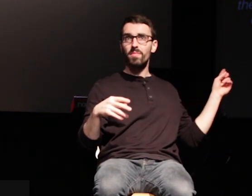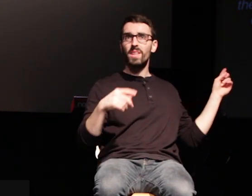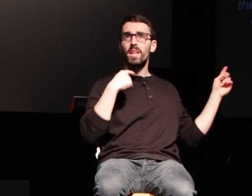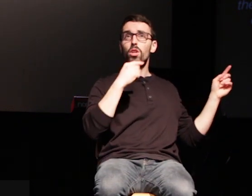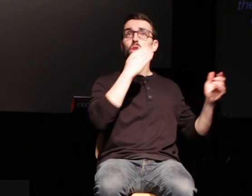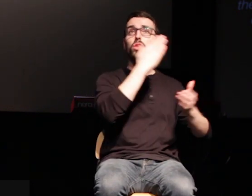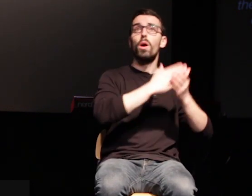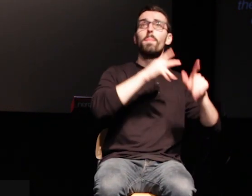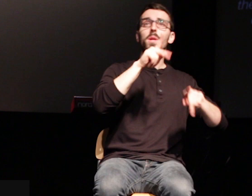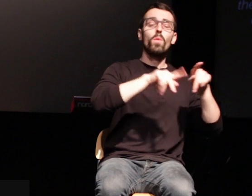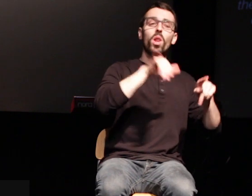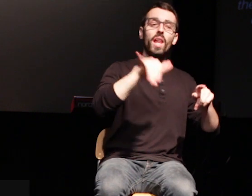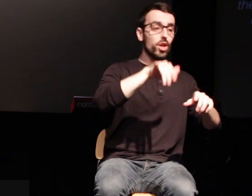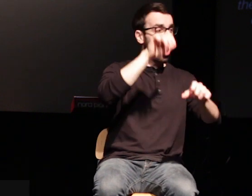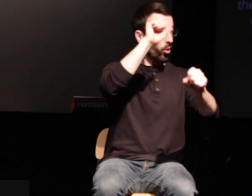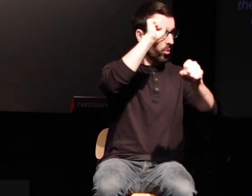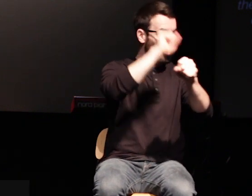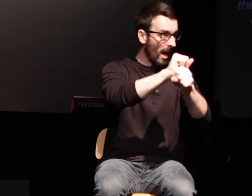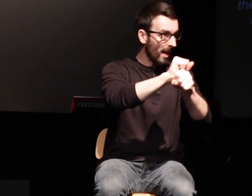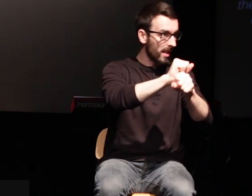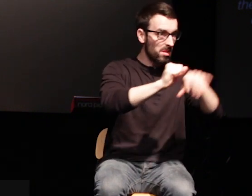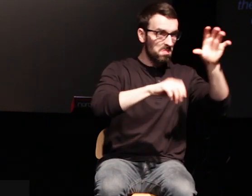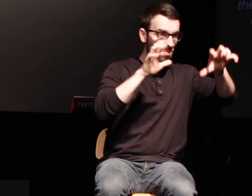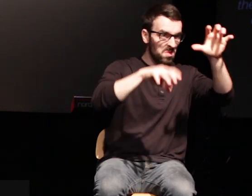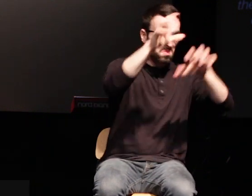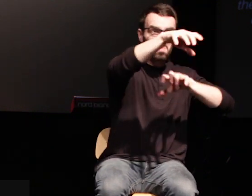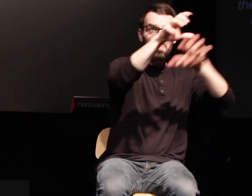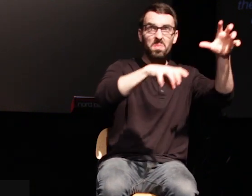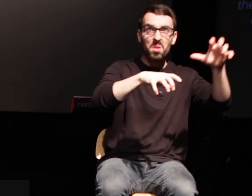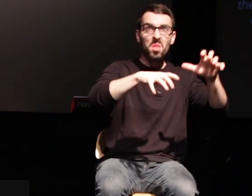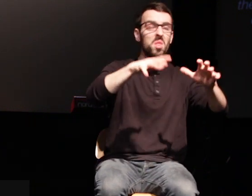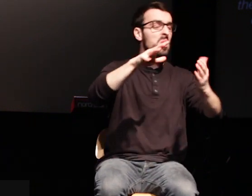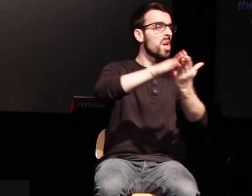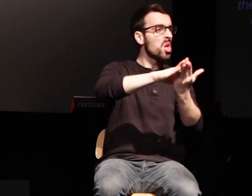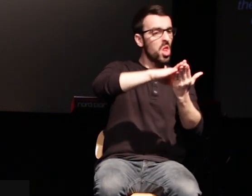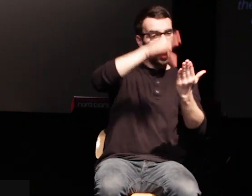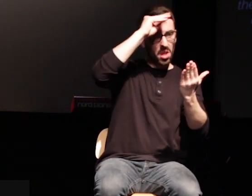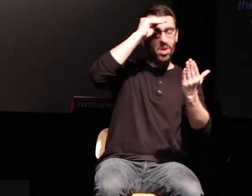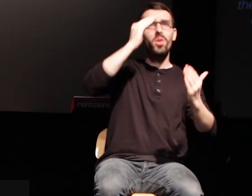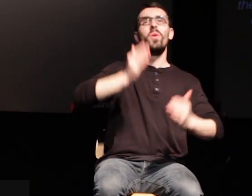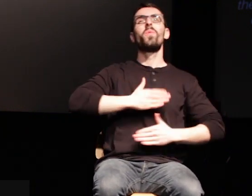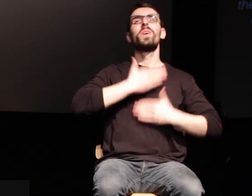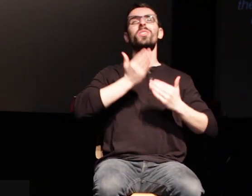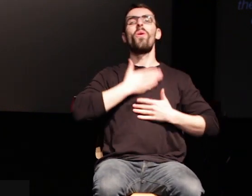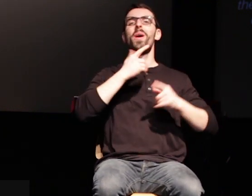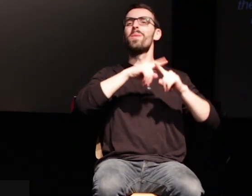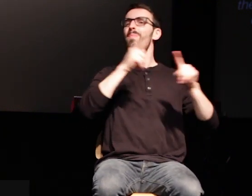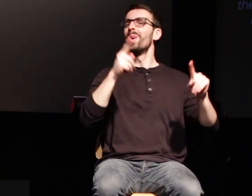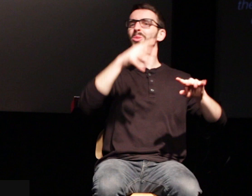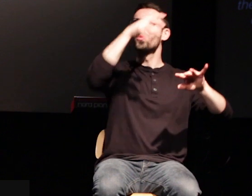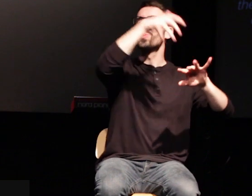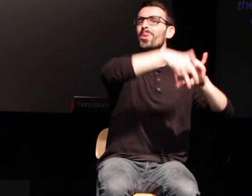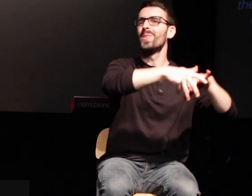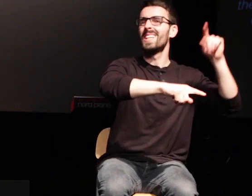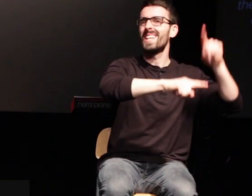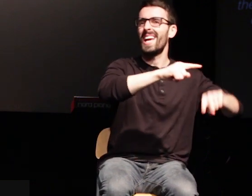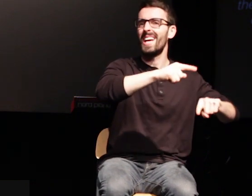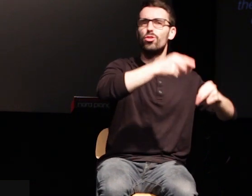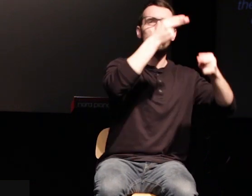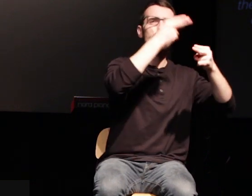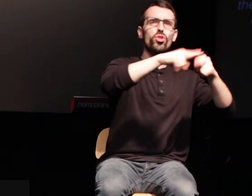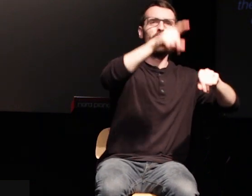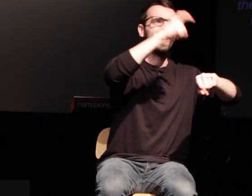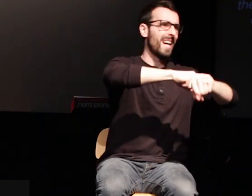once receive it with joy, but since they have no root, they last only a short time. When trouble or